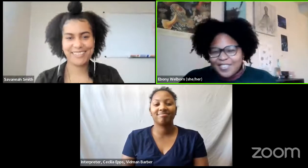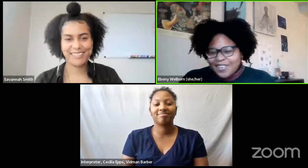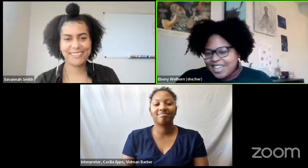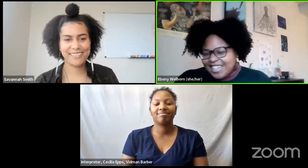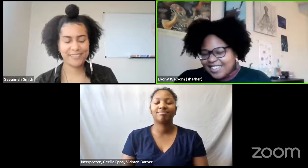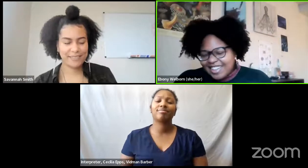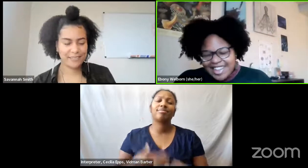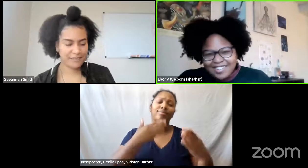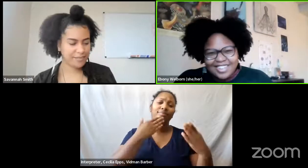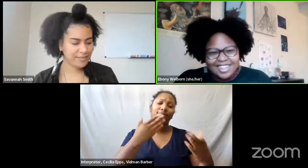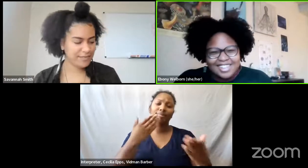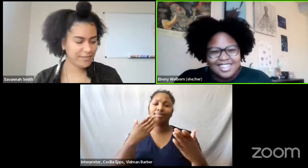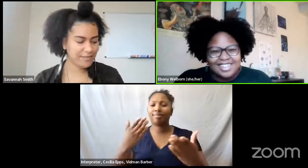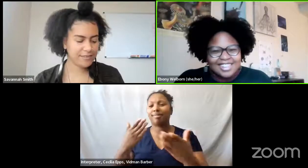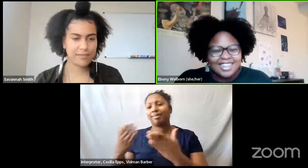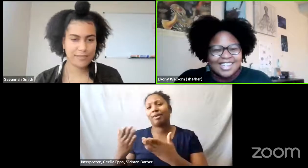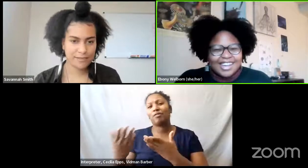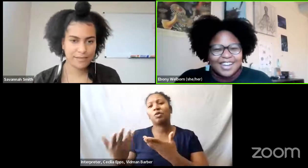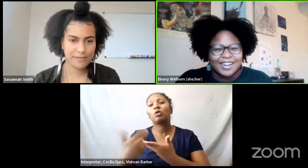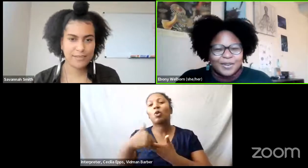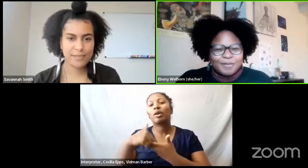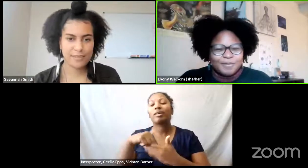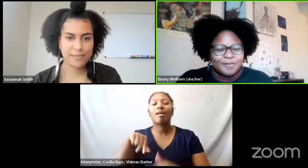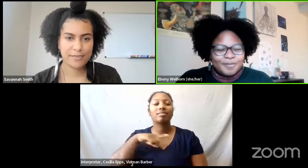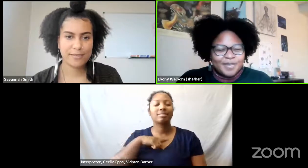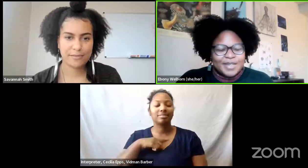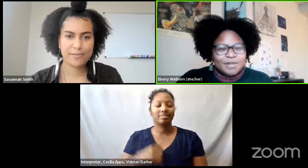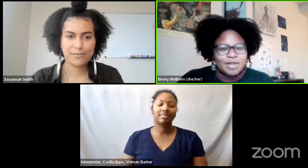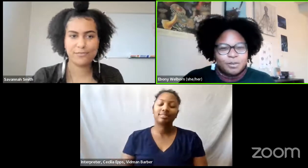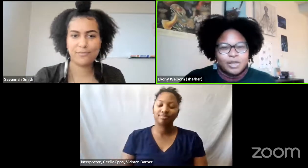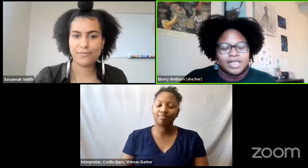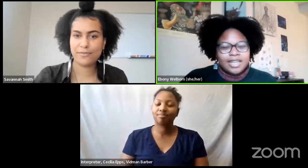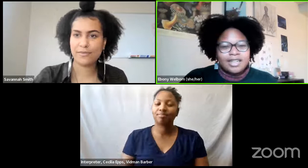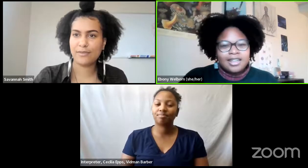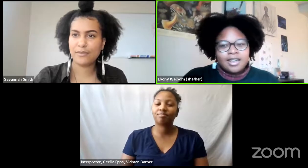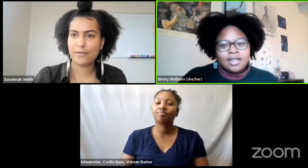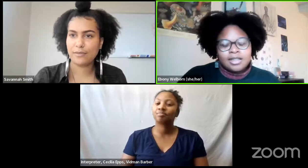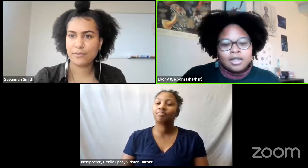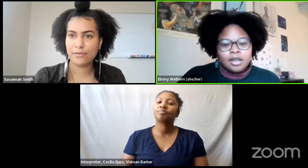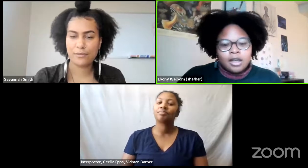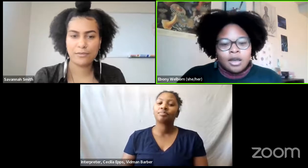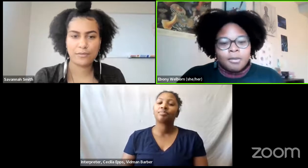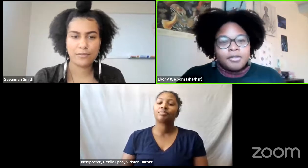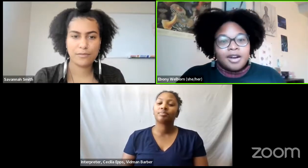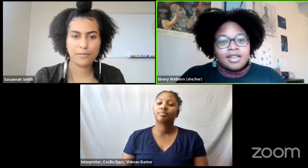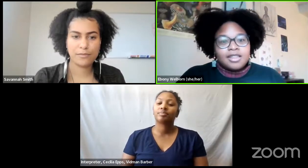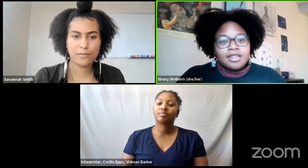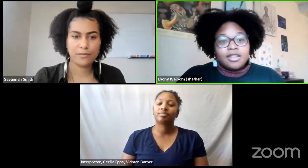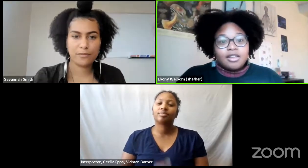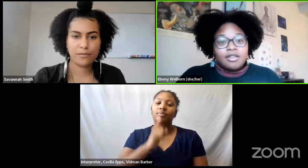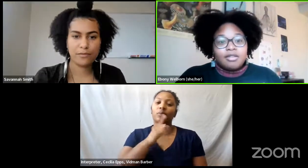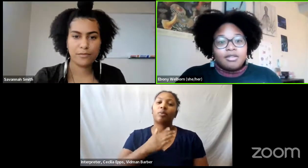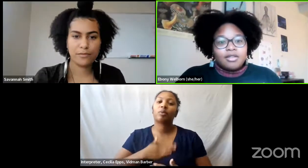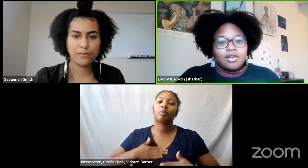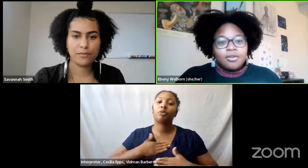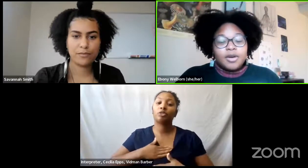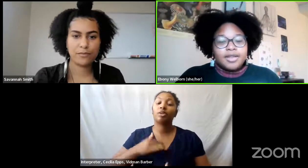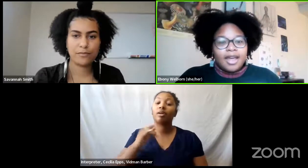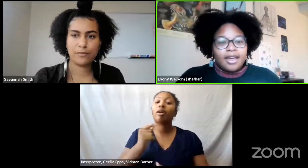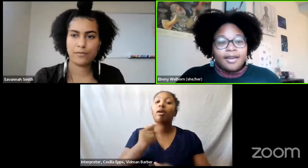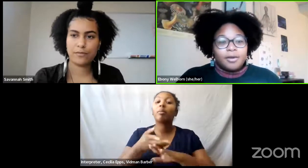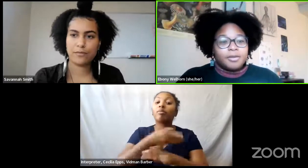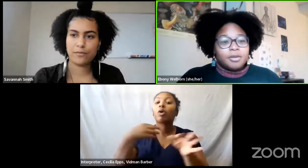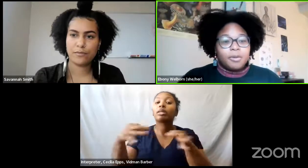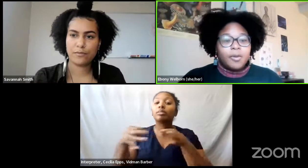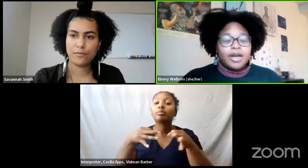Thank you for doing that with us. It is much appreciated. And before I actually tell you